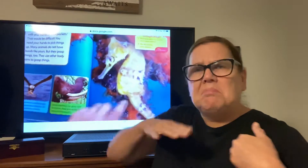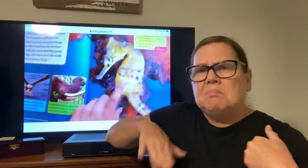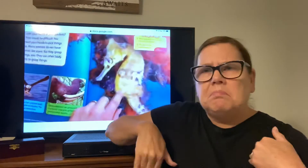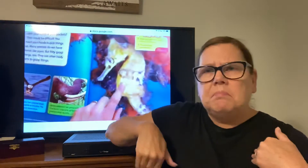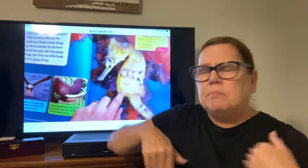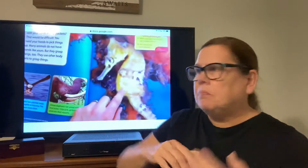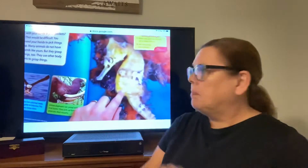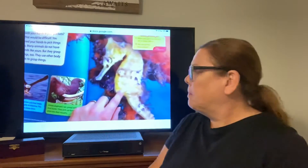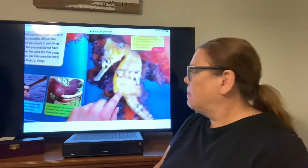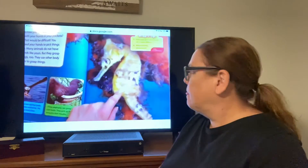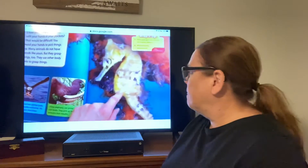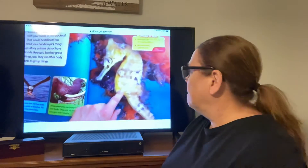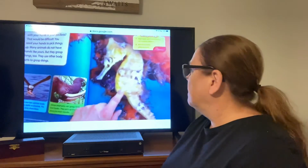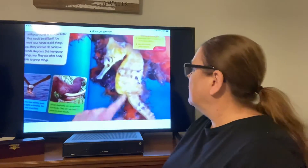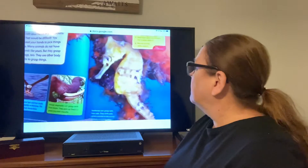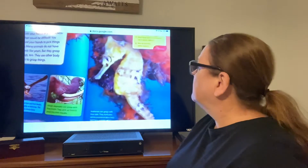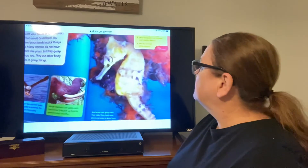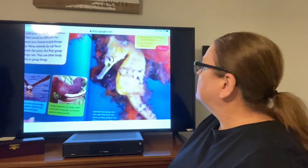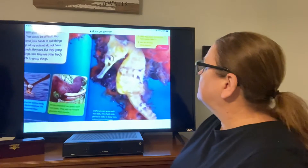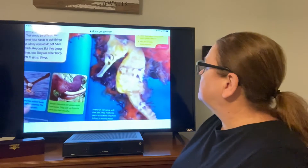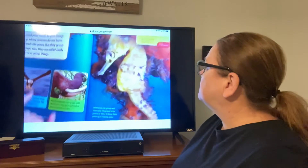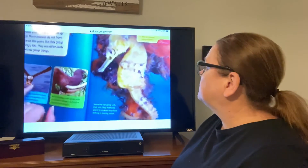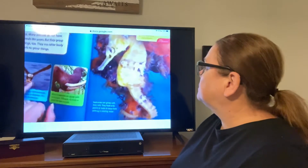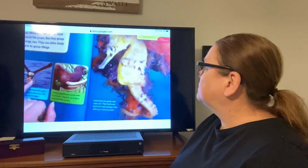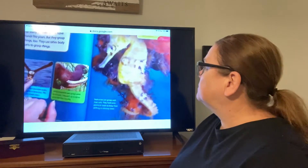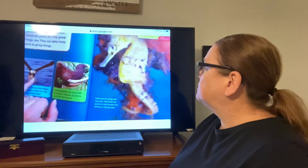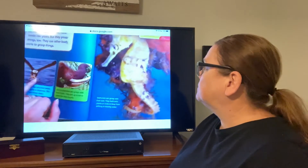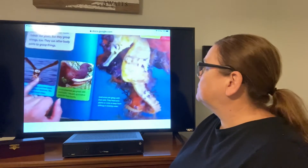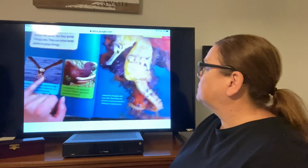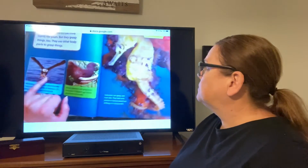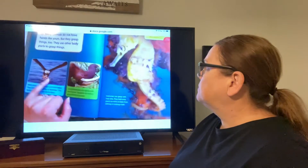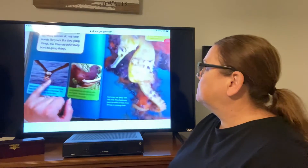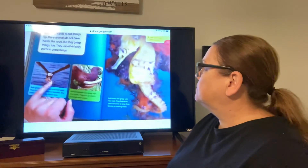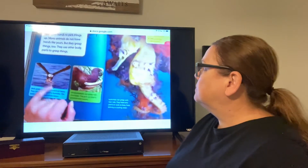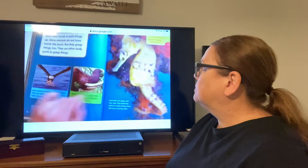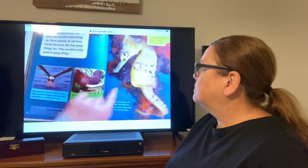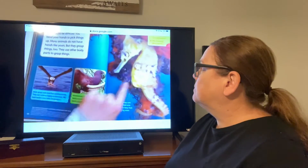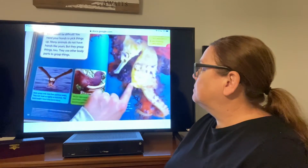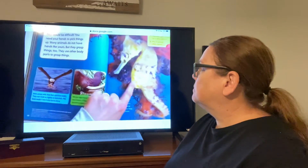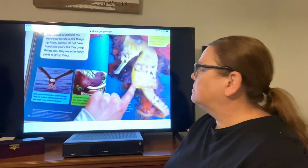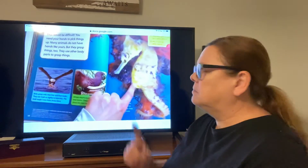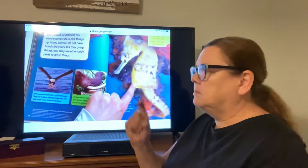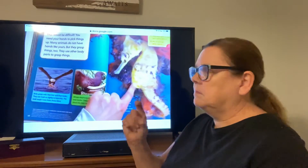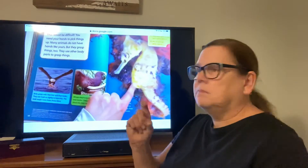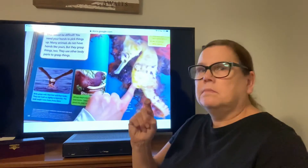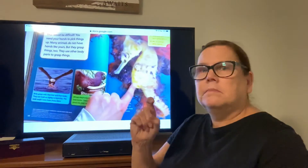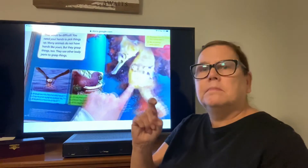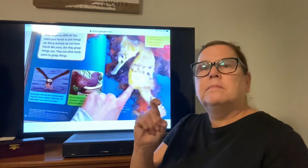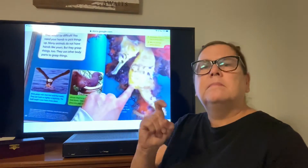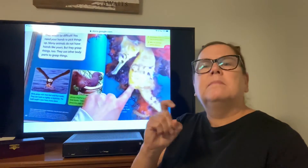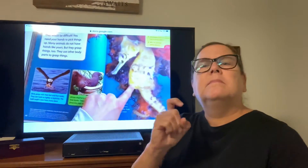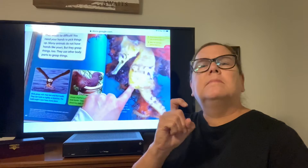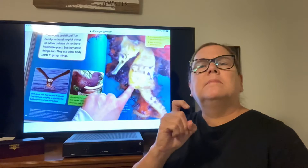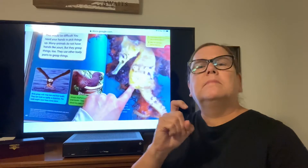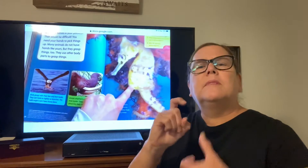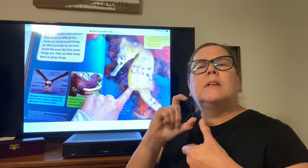You like this guy and what he has in his hand. How do you think he gets around? Hopefully